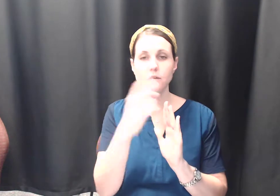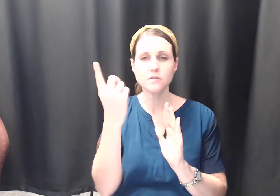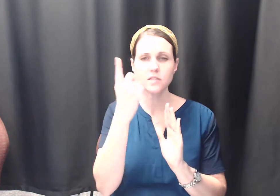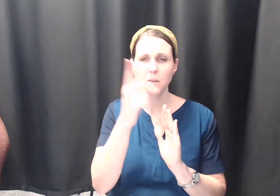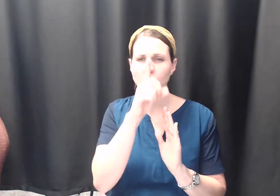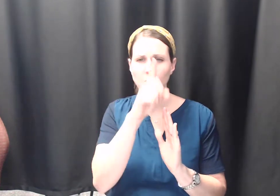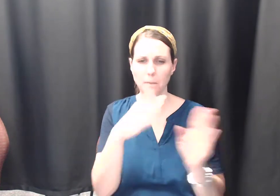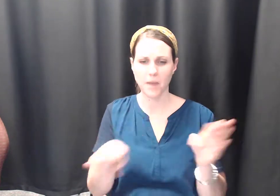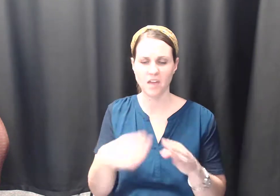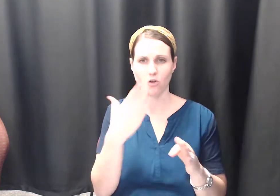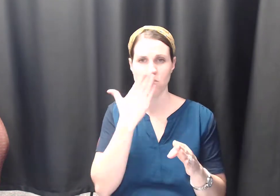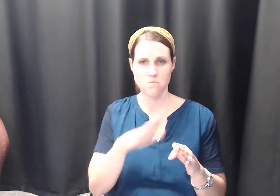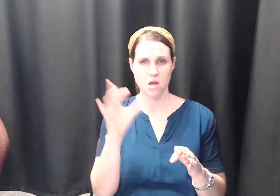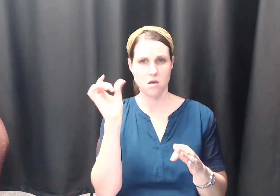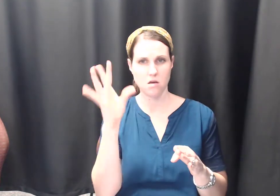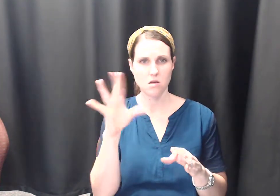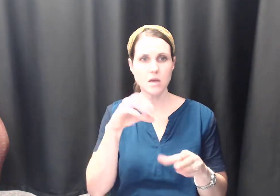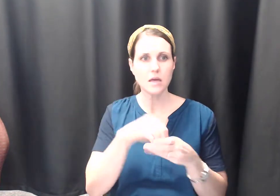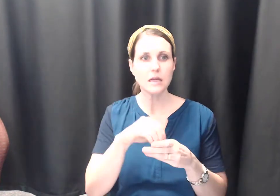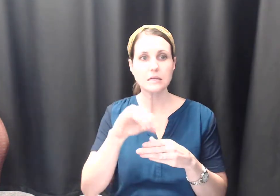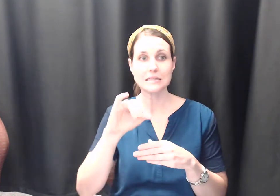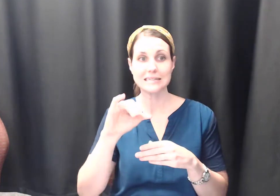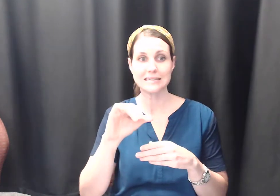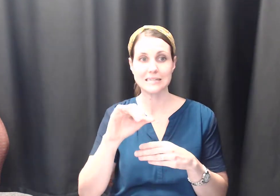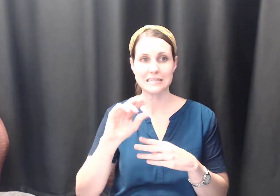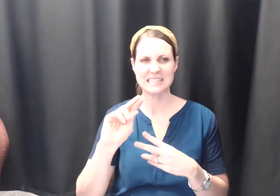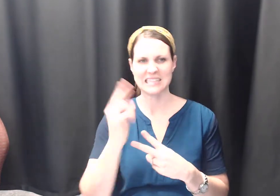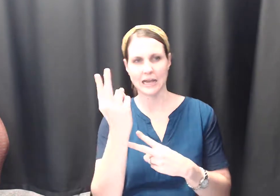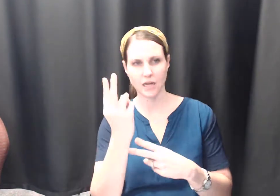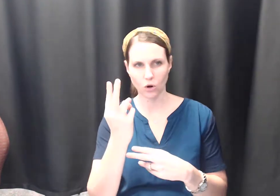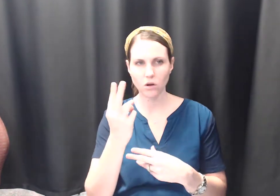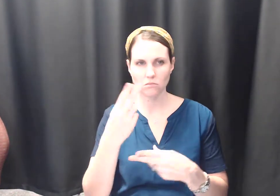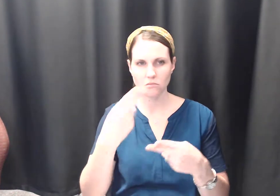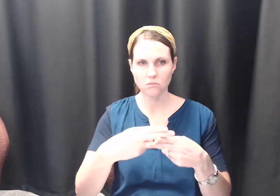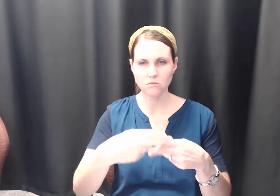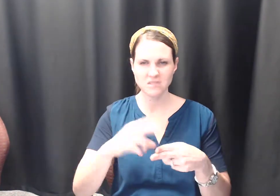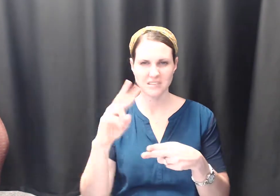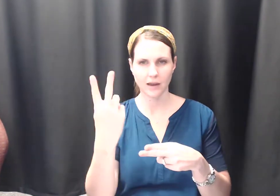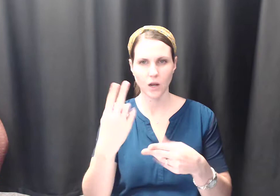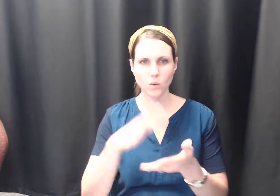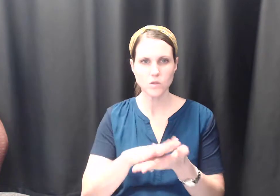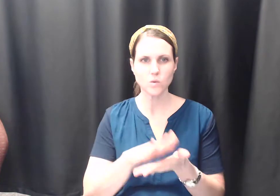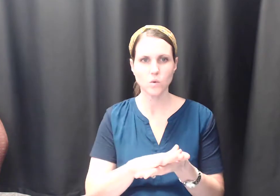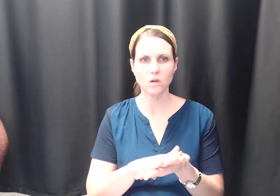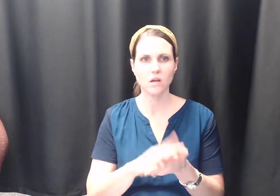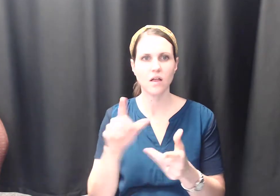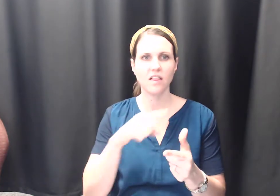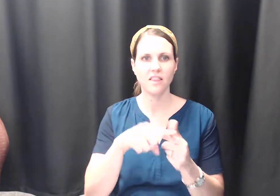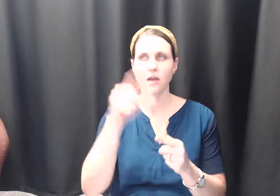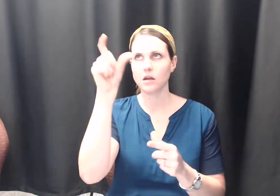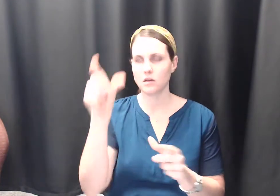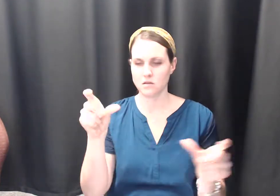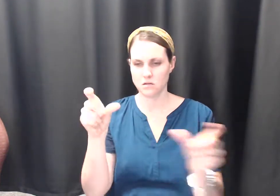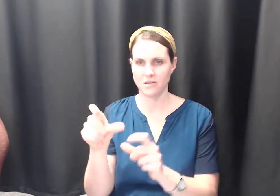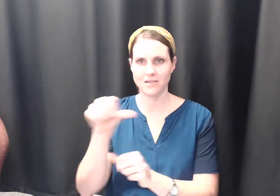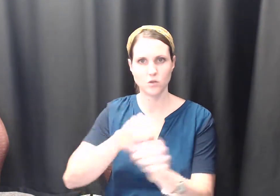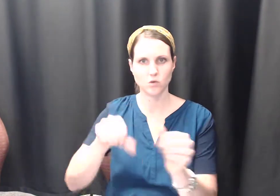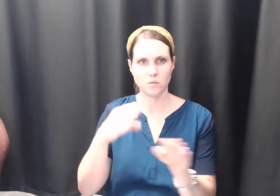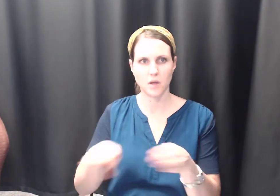sees the child acting out, it's a problem. Now let us look back over the child's development and see what has been happening. We talk